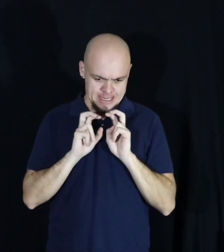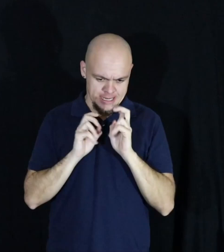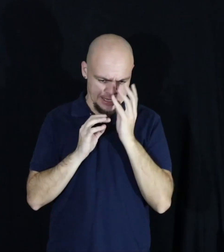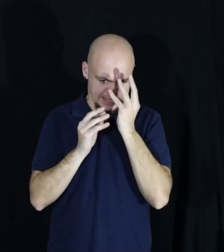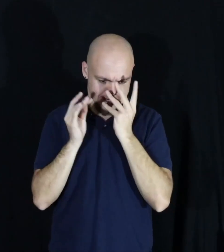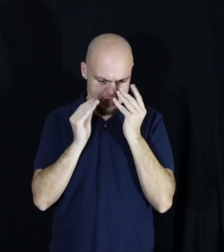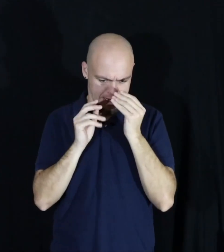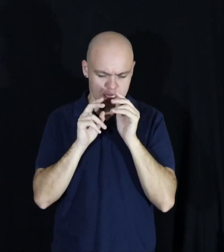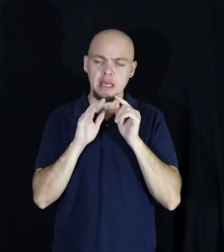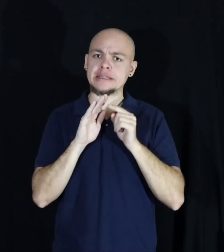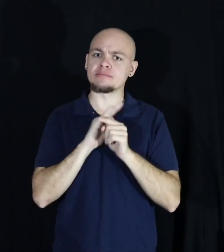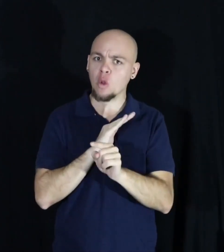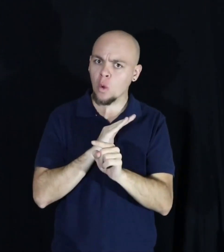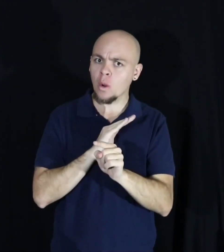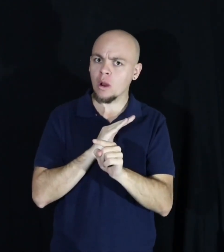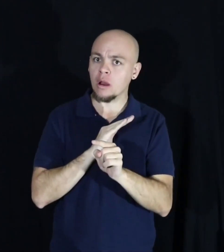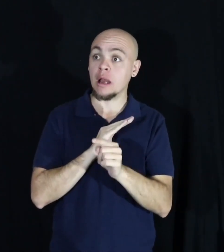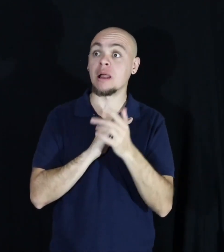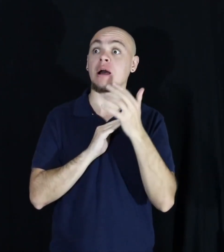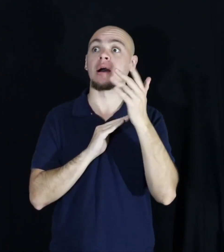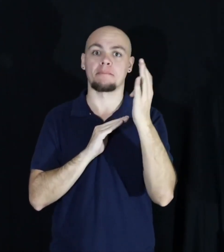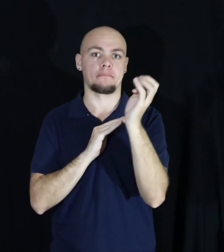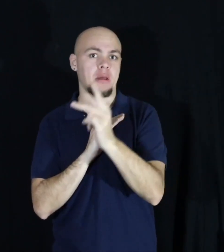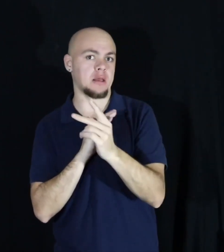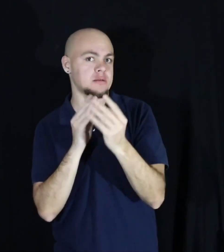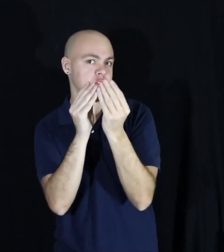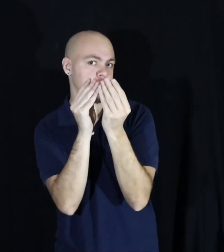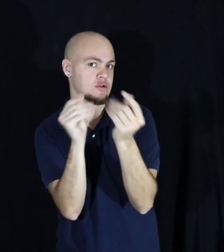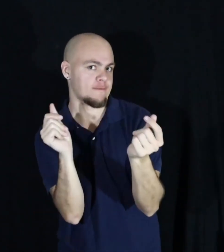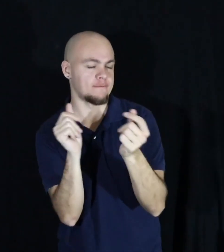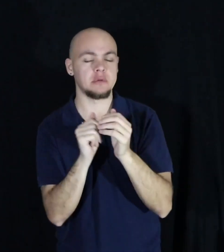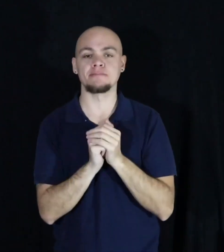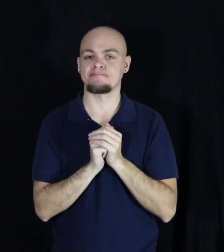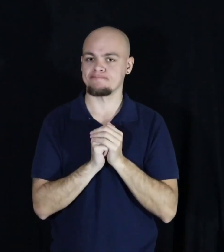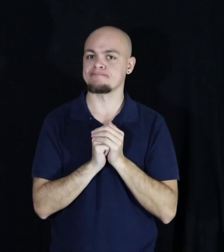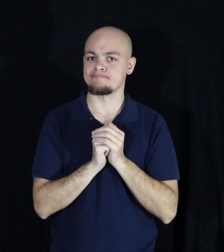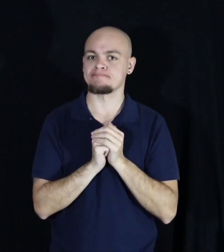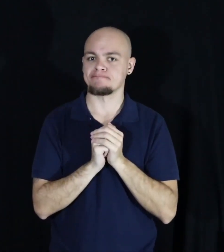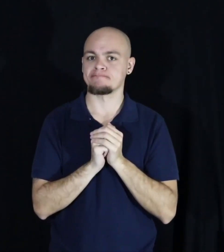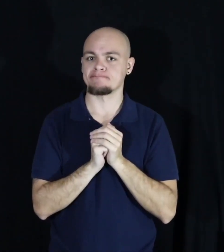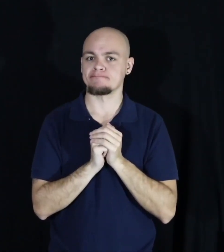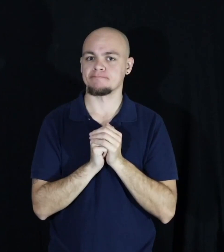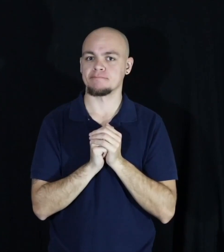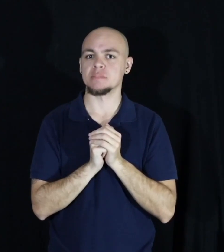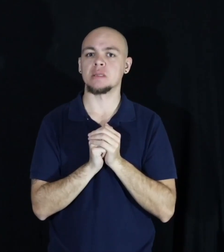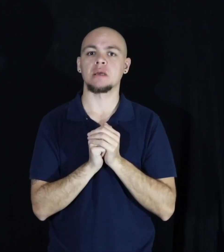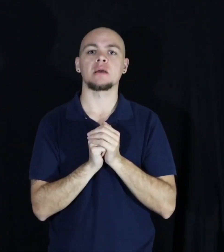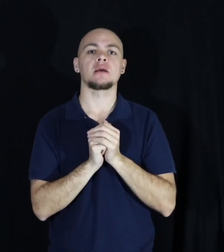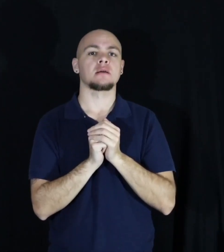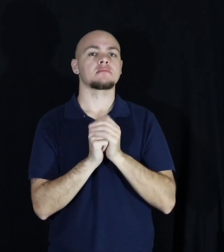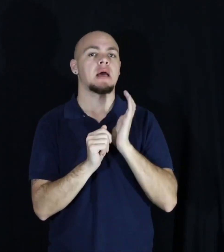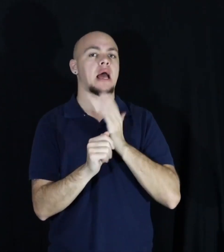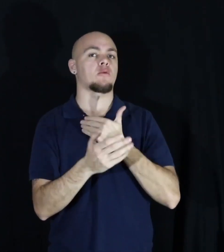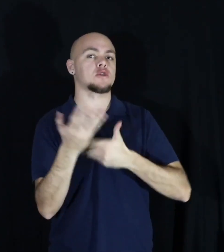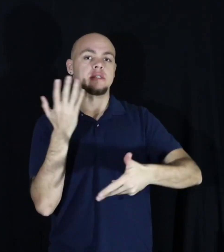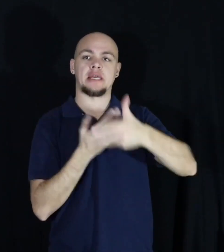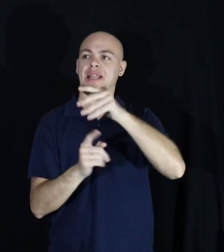ideally solve them. It's a way for us to critically examine the material values of our